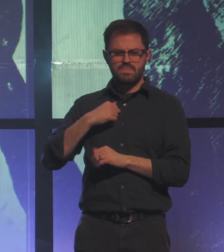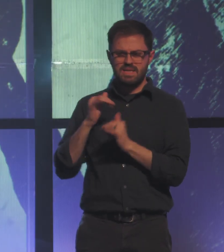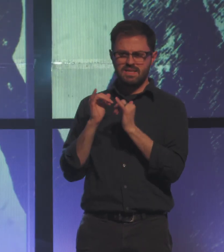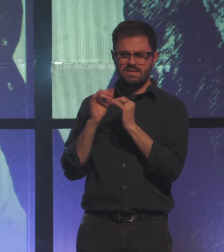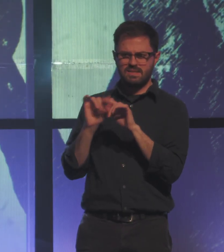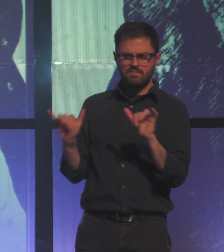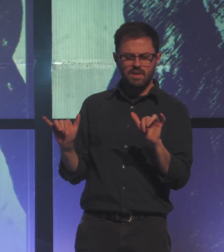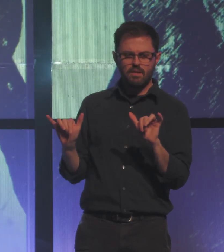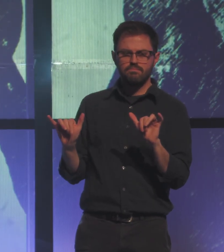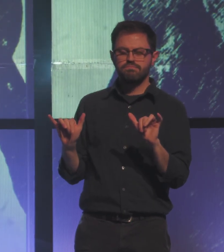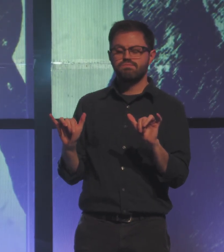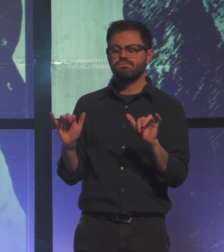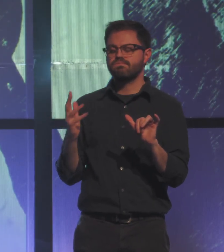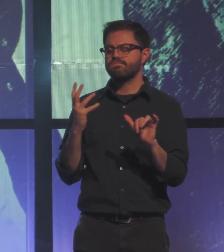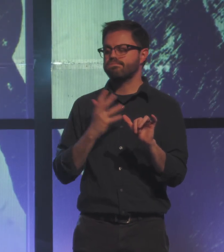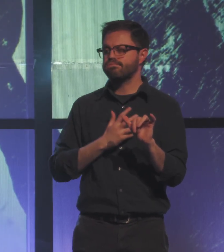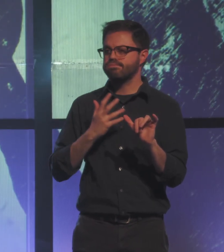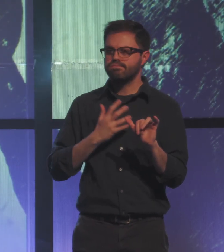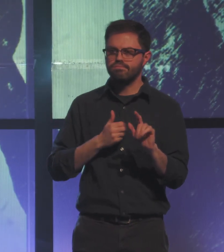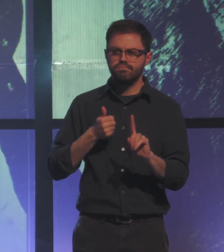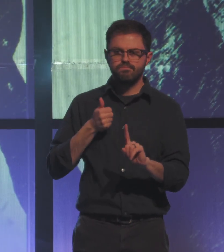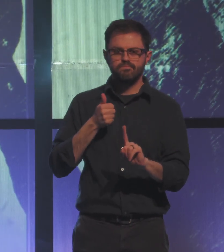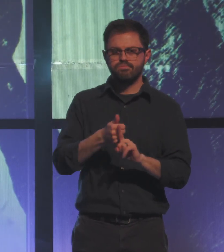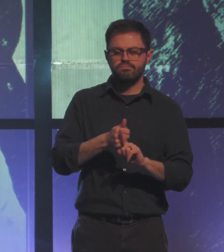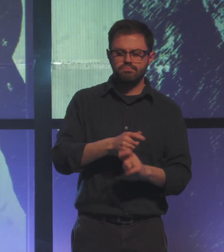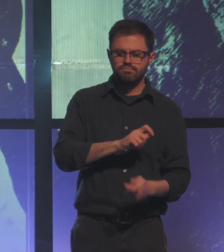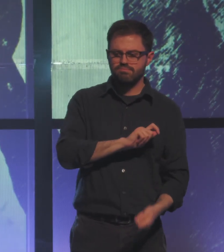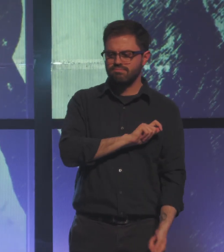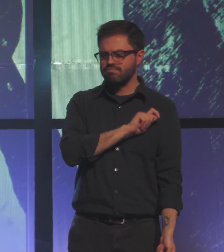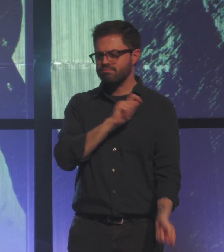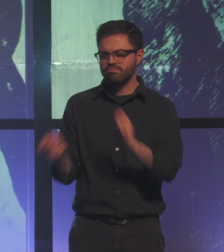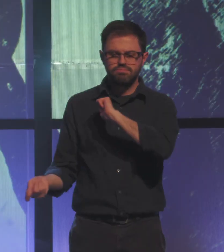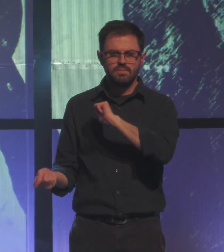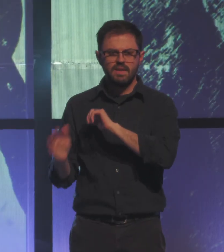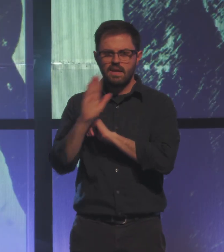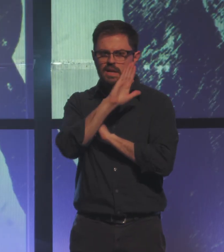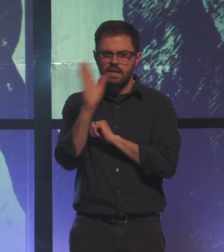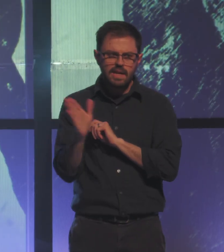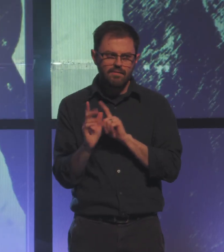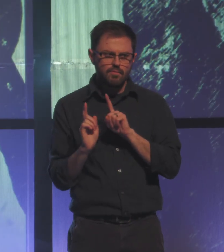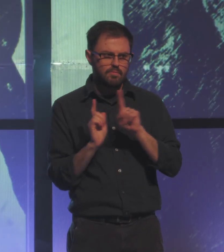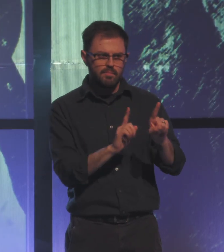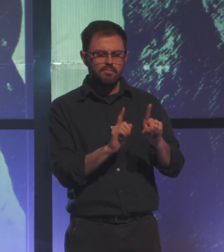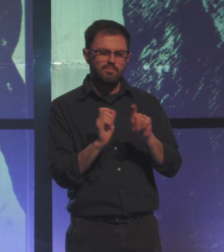never the same. And I never went back to those spaces.